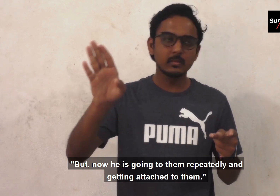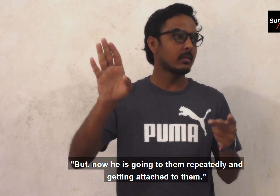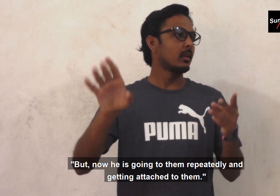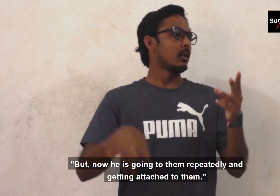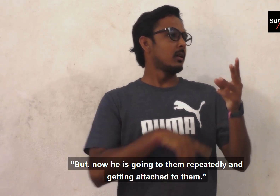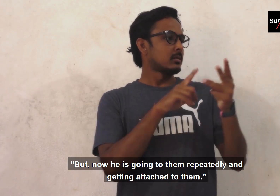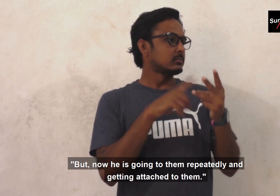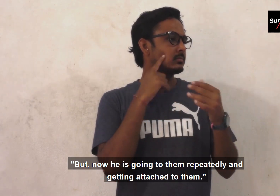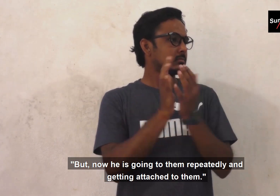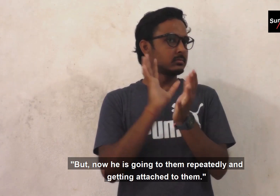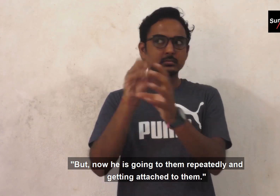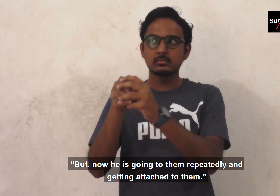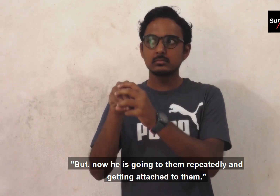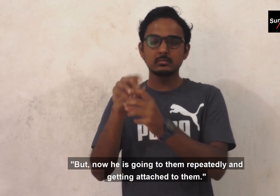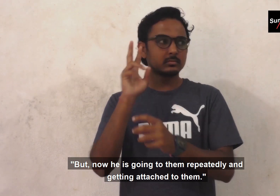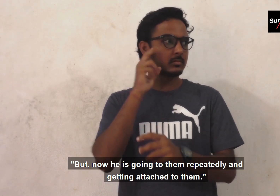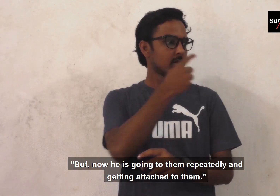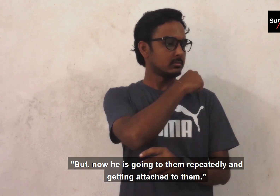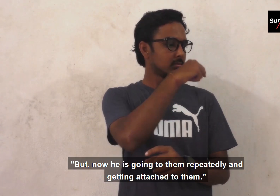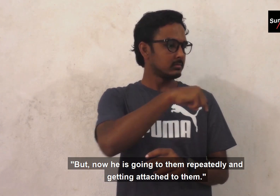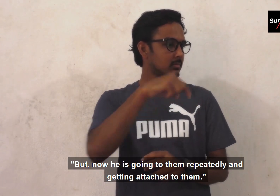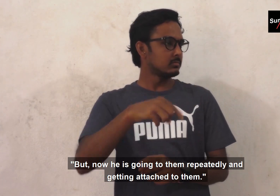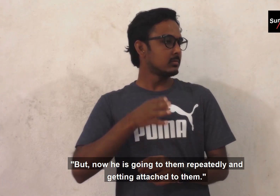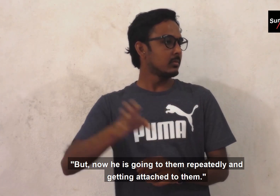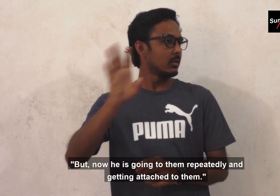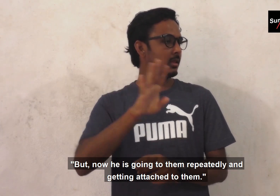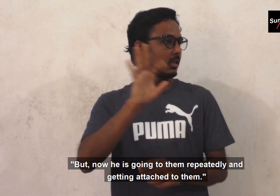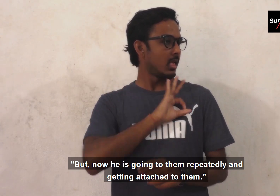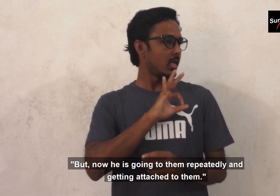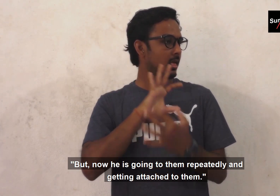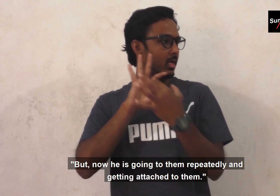But, now he is going to them repeatedly and getting attached to them.